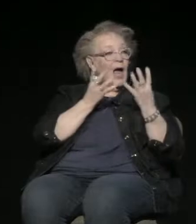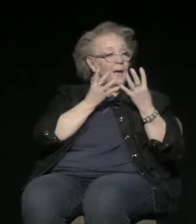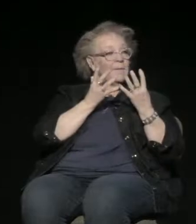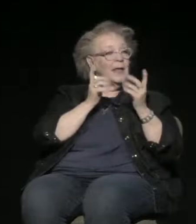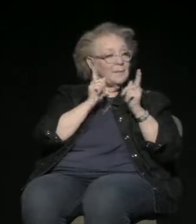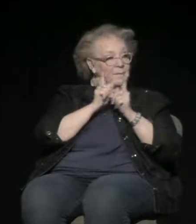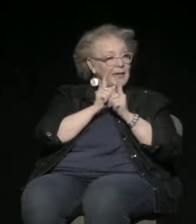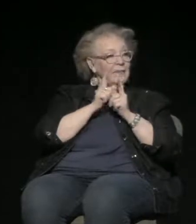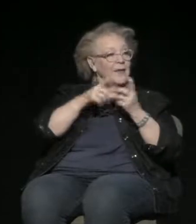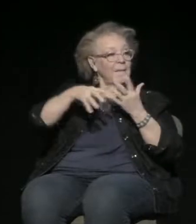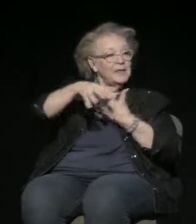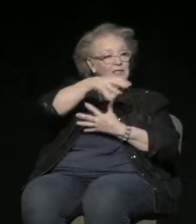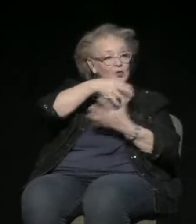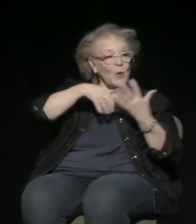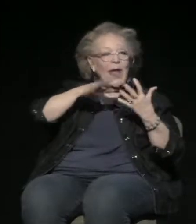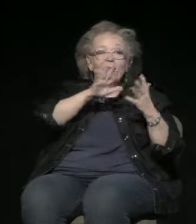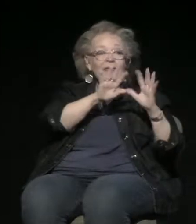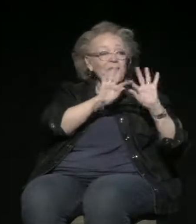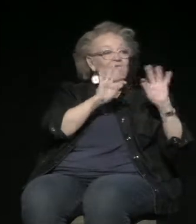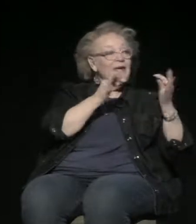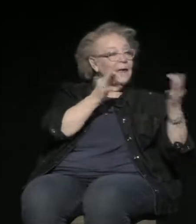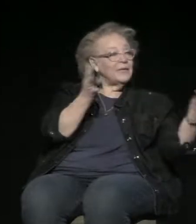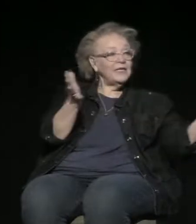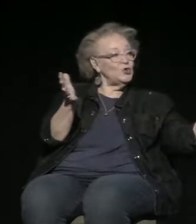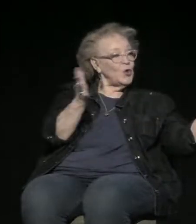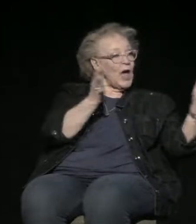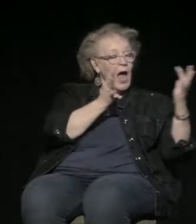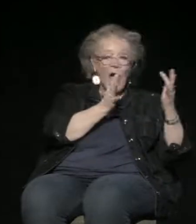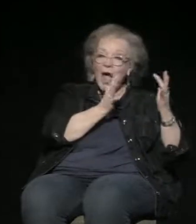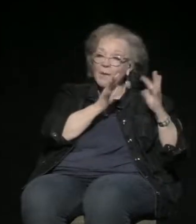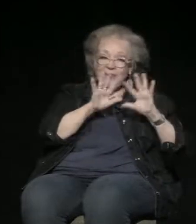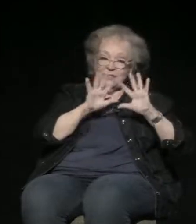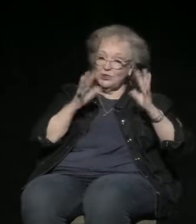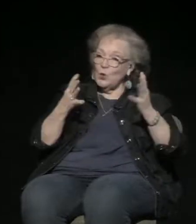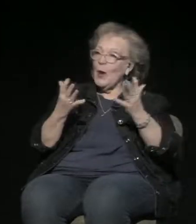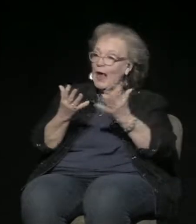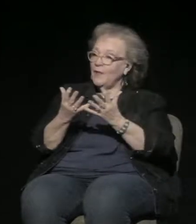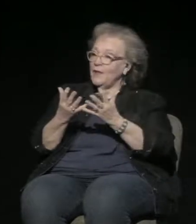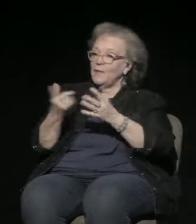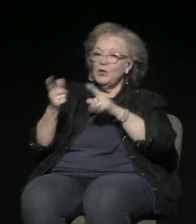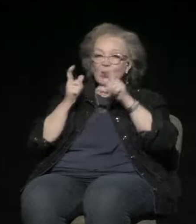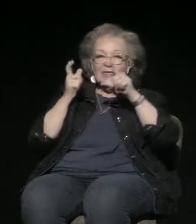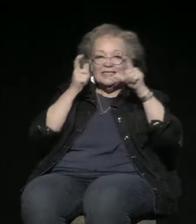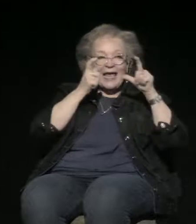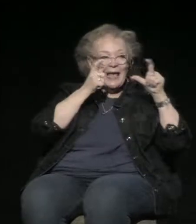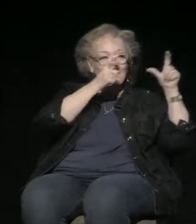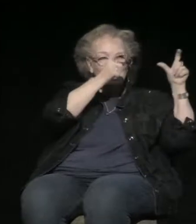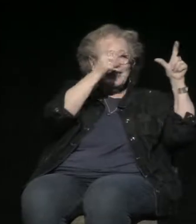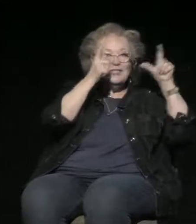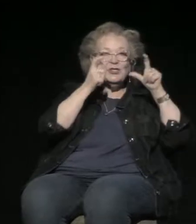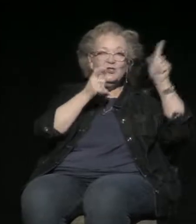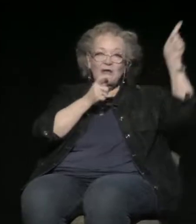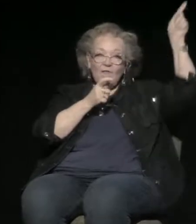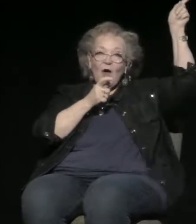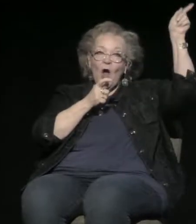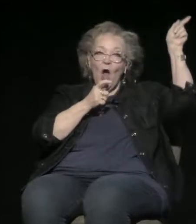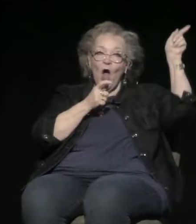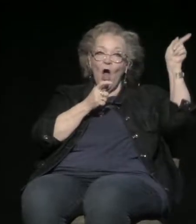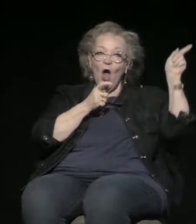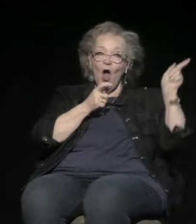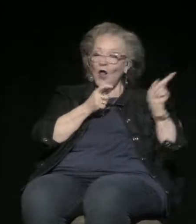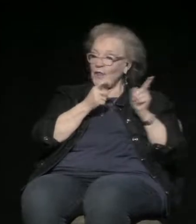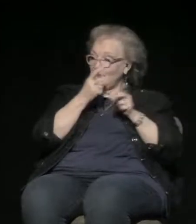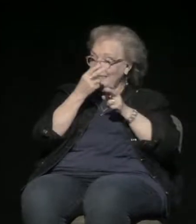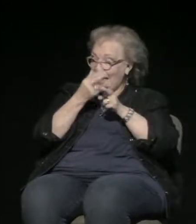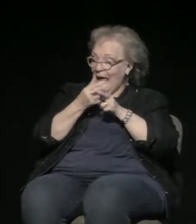them And just surround them And we're gonna have a time of prayer In just a moment But as they're walking down You can snap a picture Of the names on the screen Fellowship And that's who you